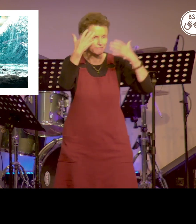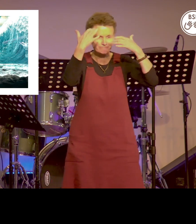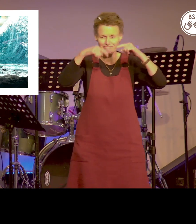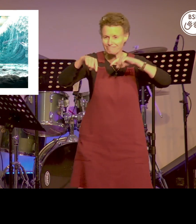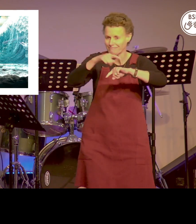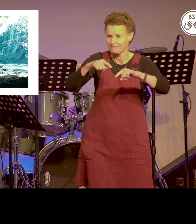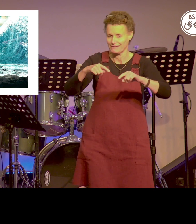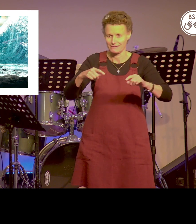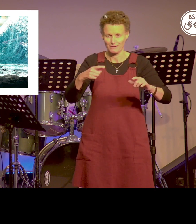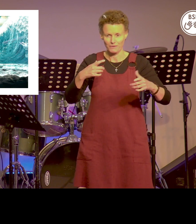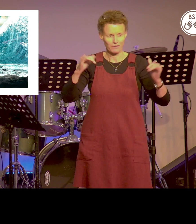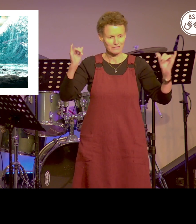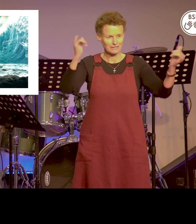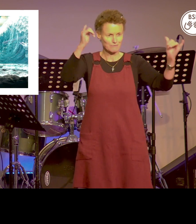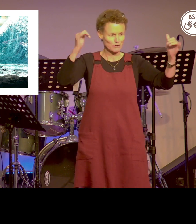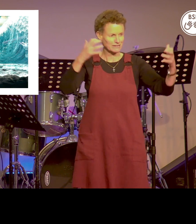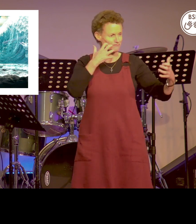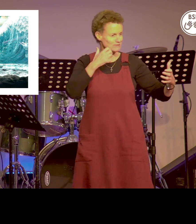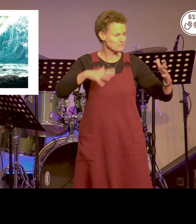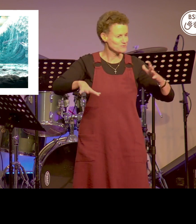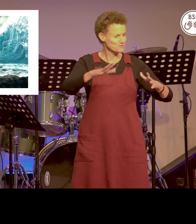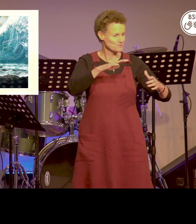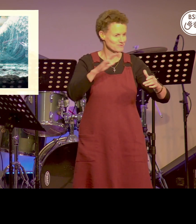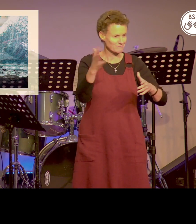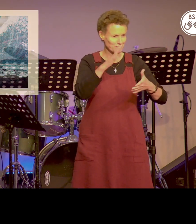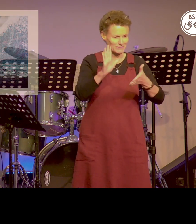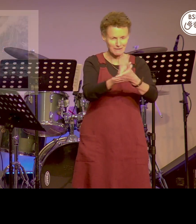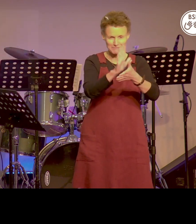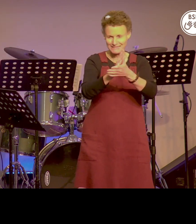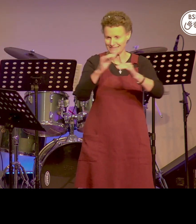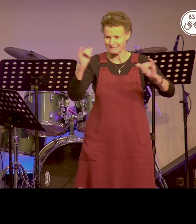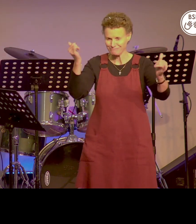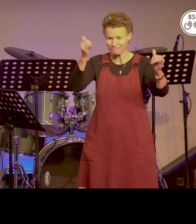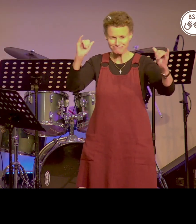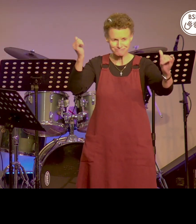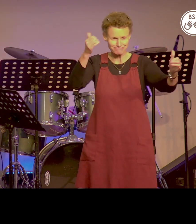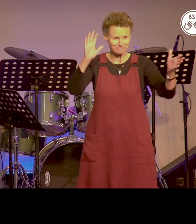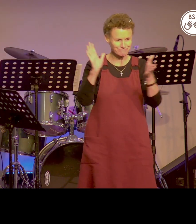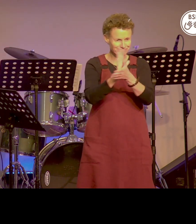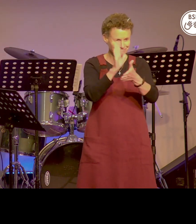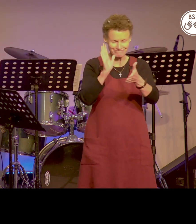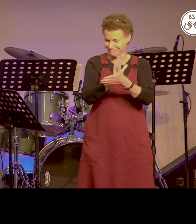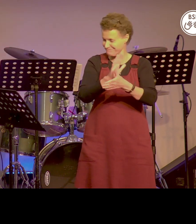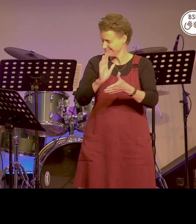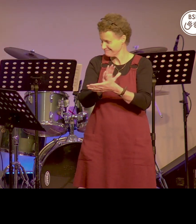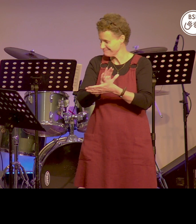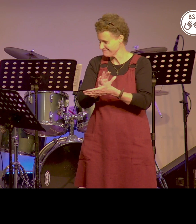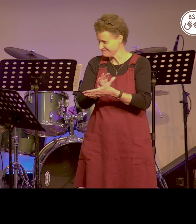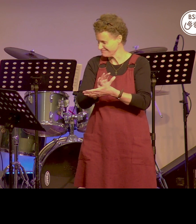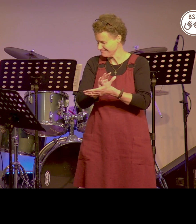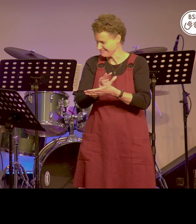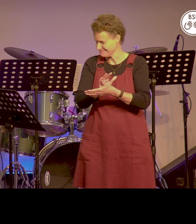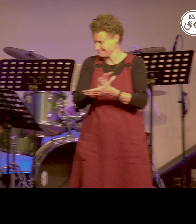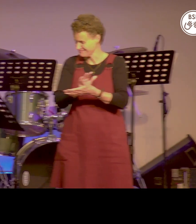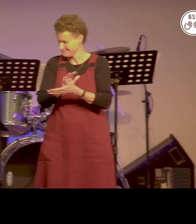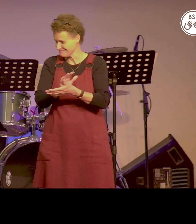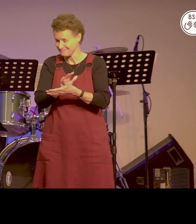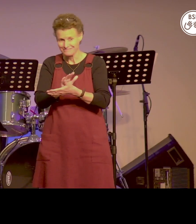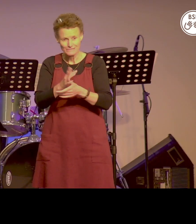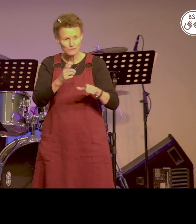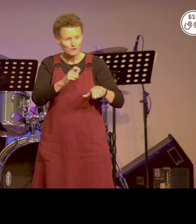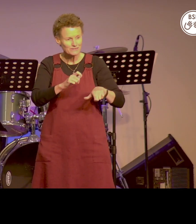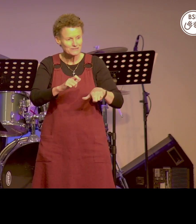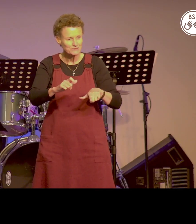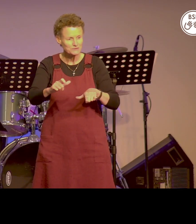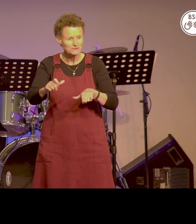So we start this by thinking about the celebratory rescue. They're all happy, they've just been